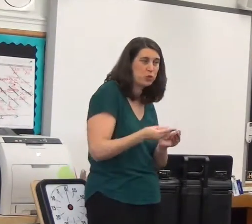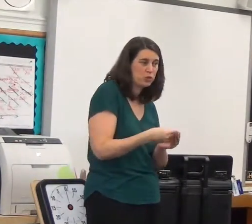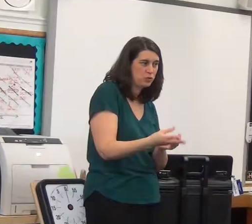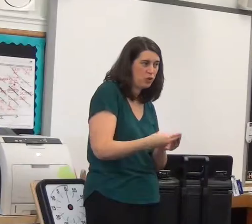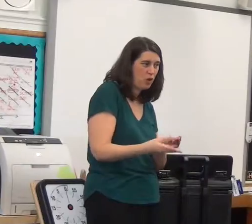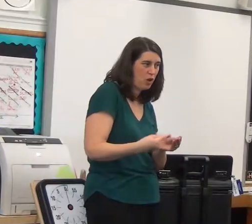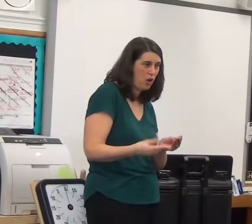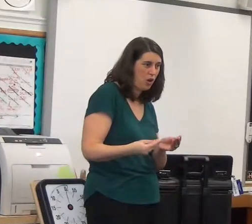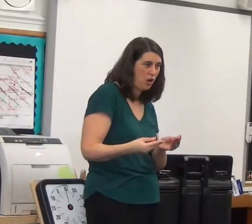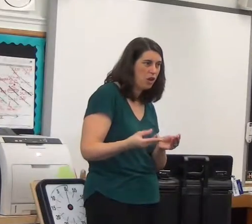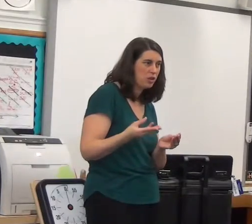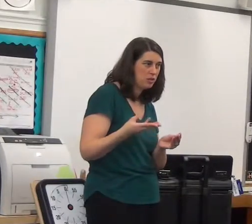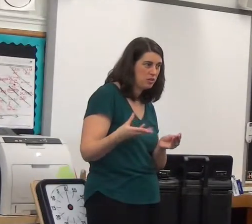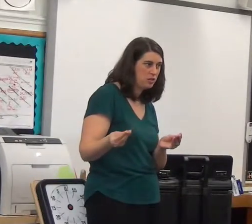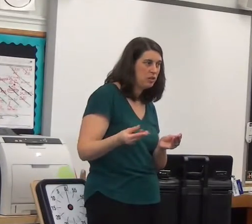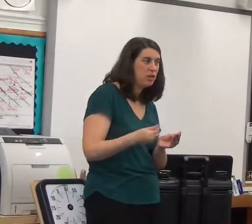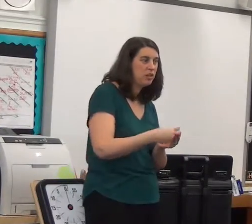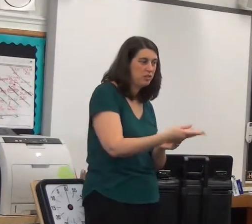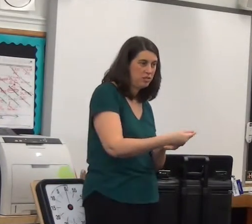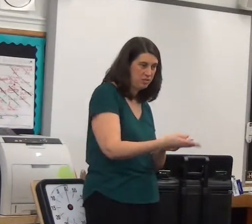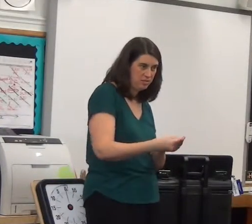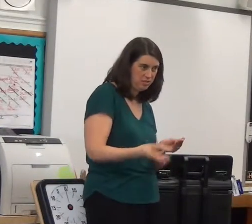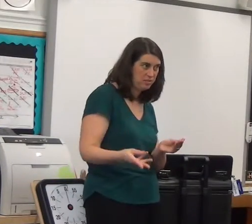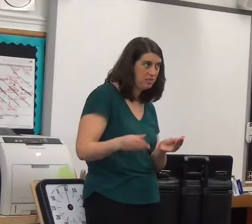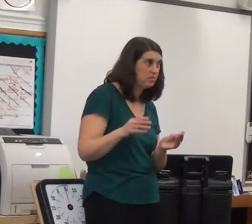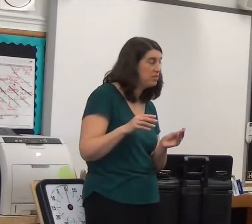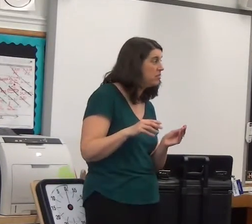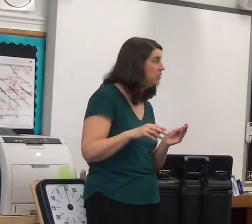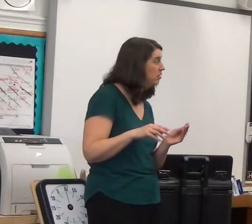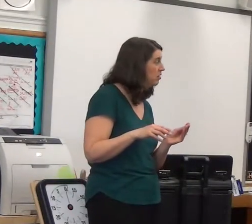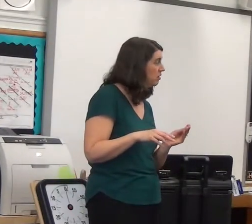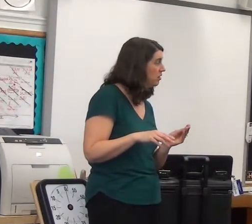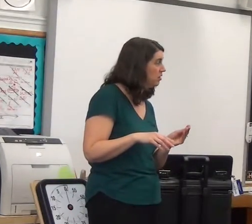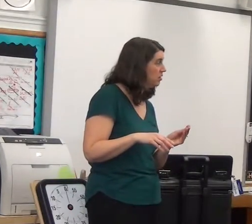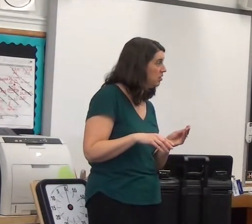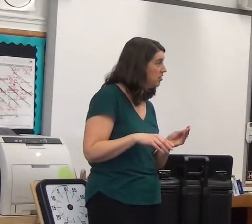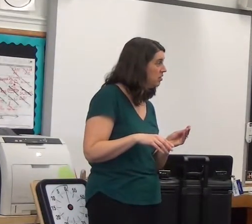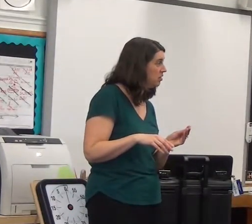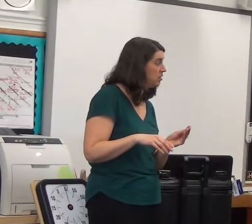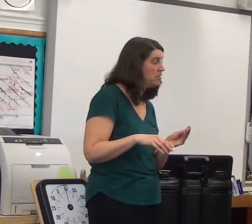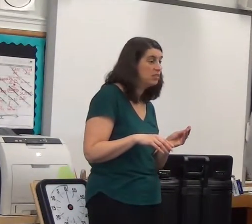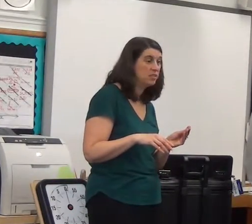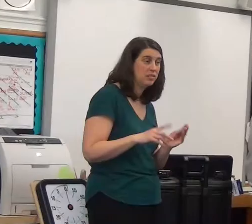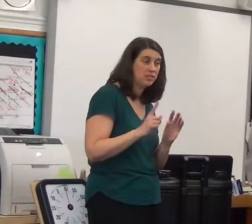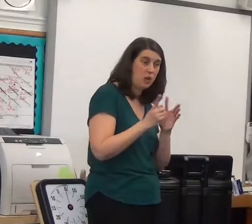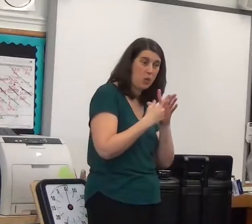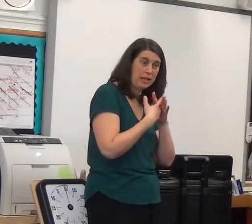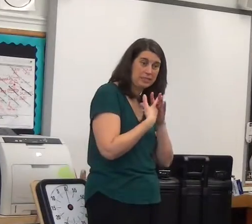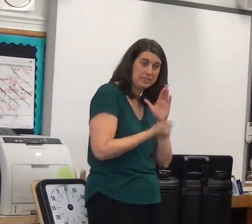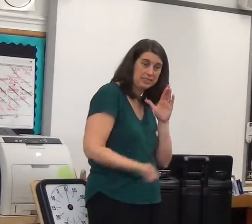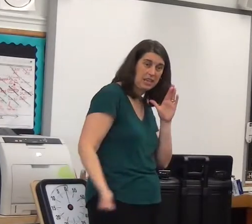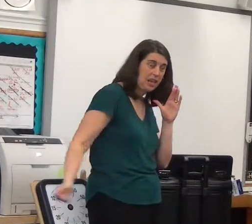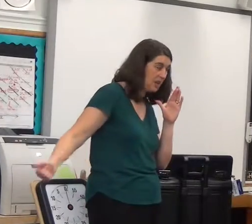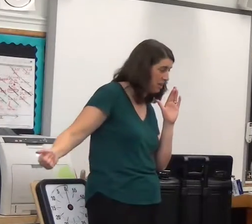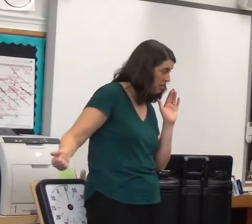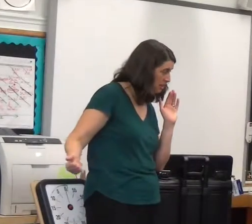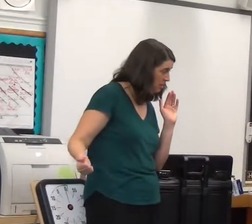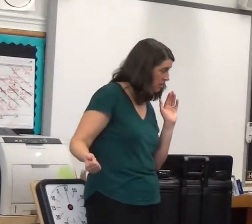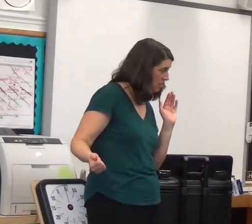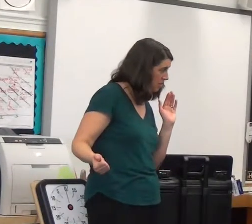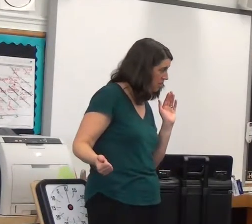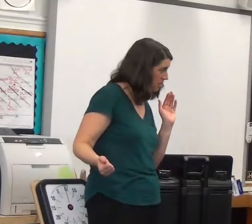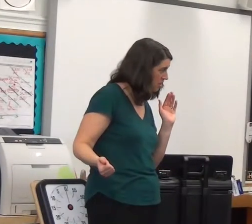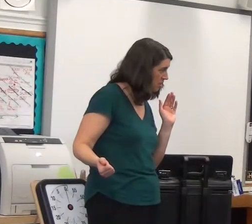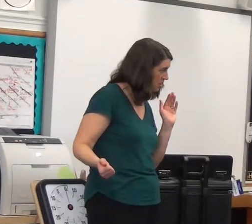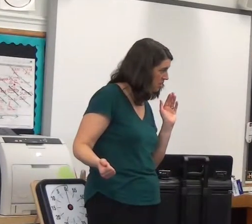could do amazing card tricks. So I'm combining Houdini's biggest stunt, escaping from the straitjacket. Okay, the